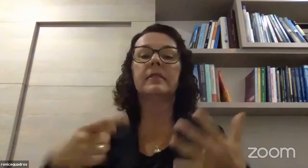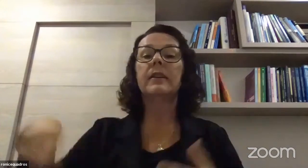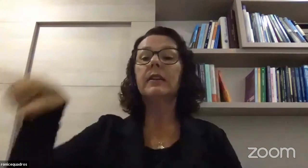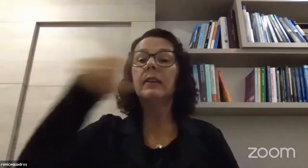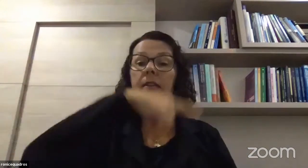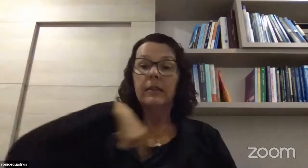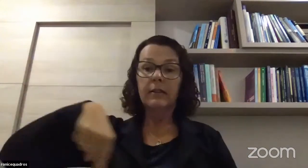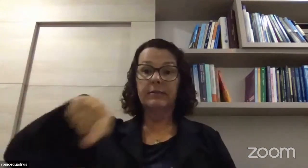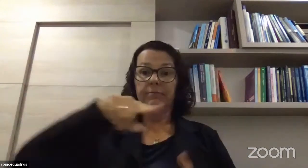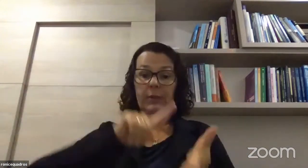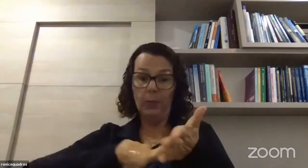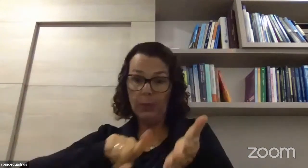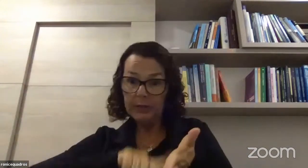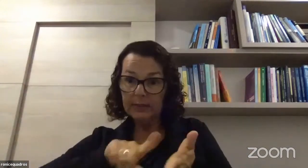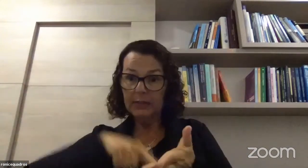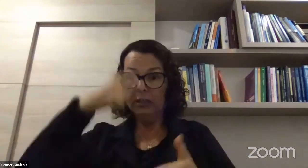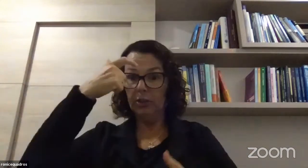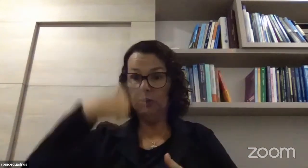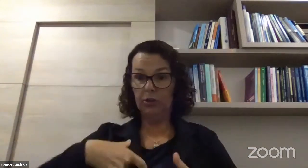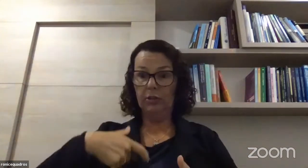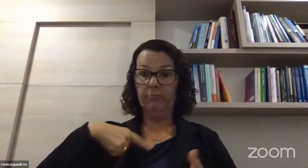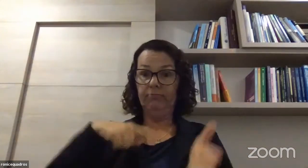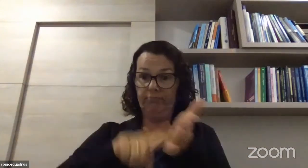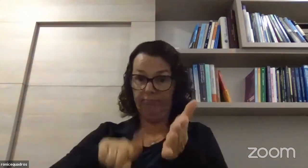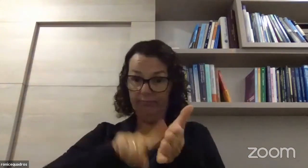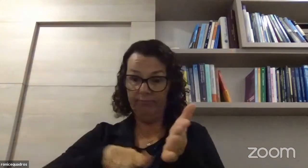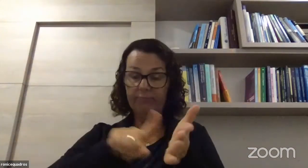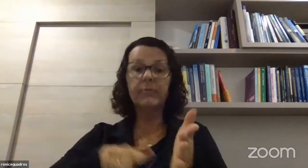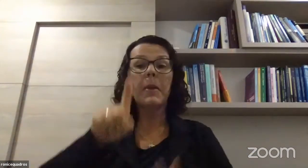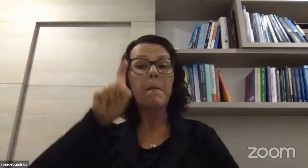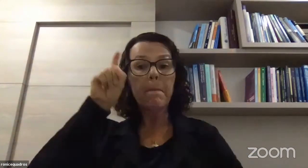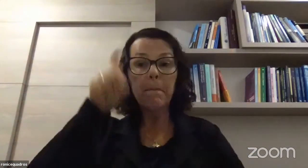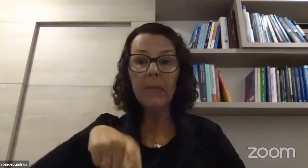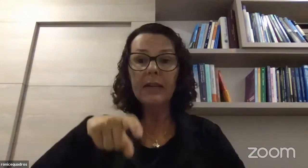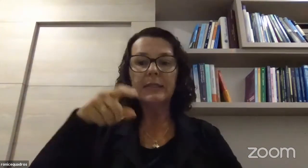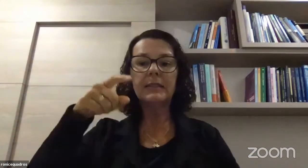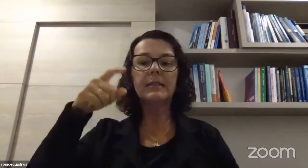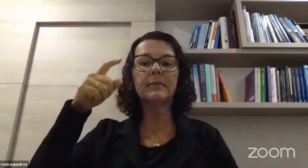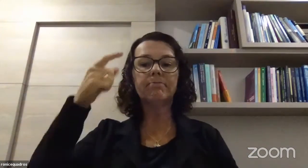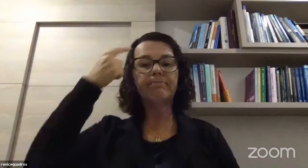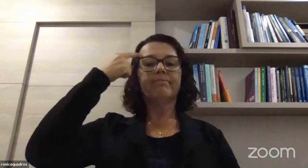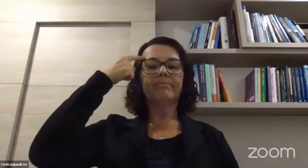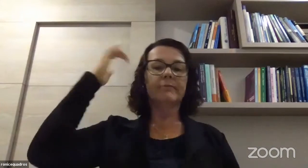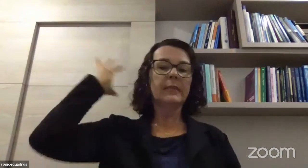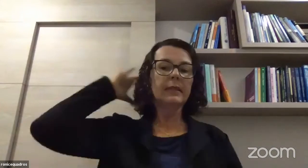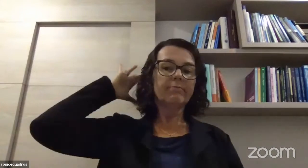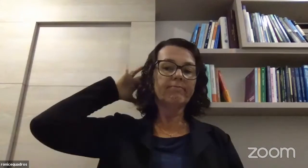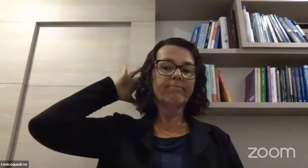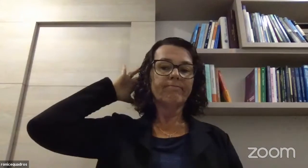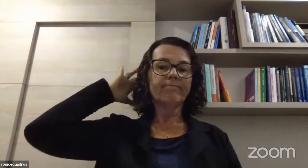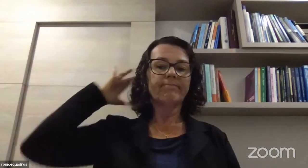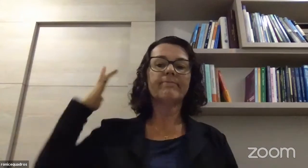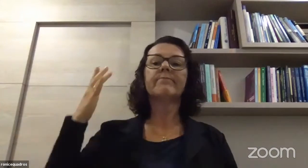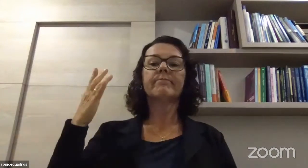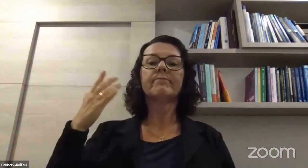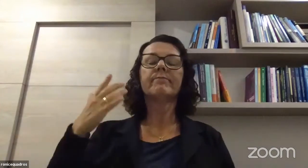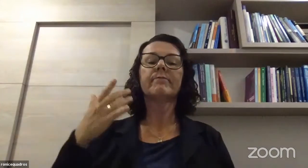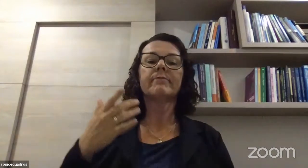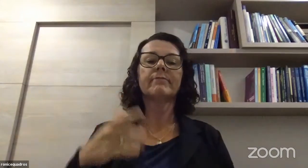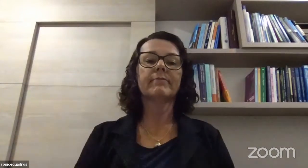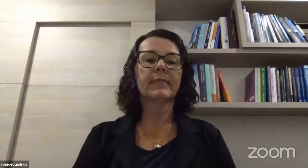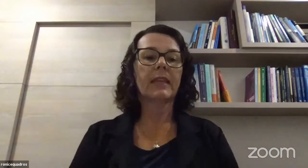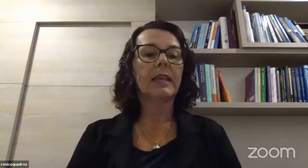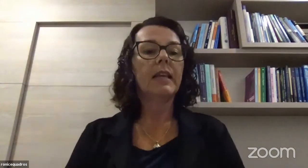and they're all ethical questions that we as researchers must keep